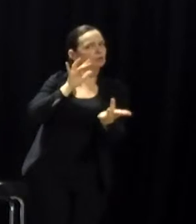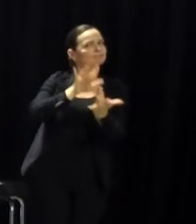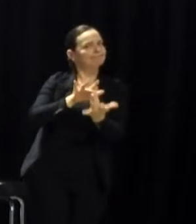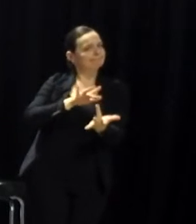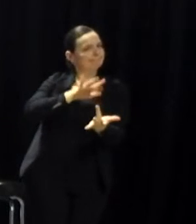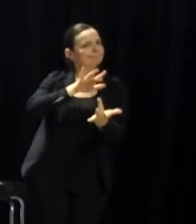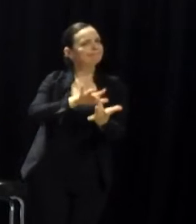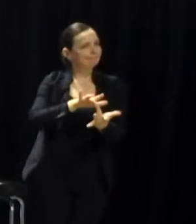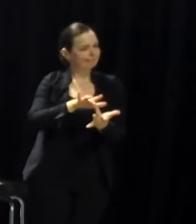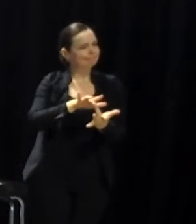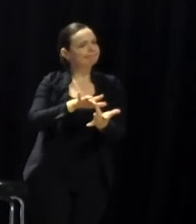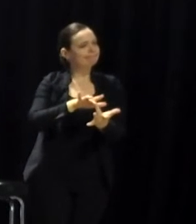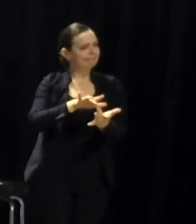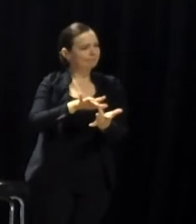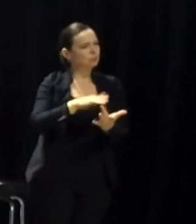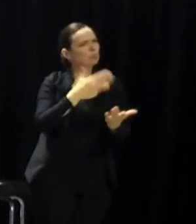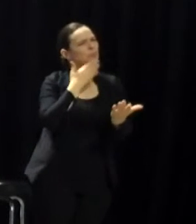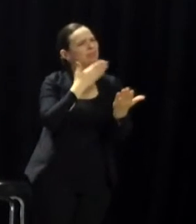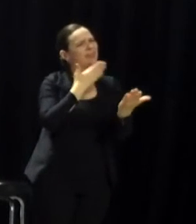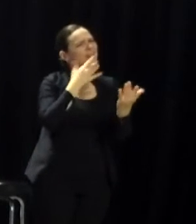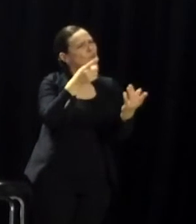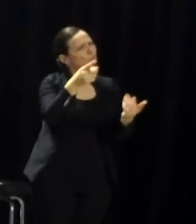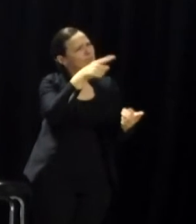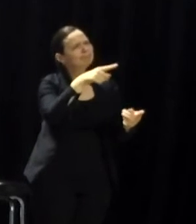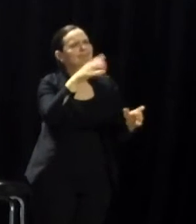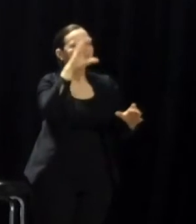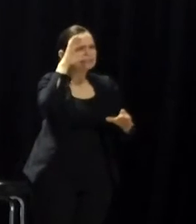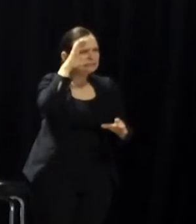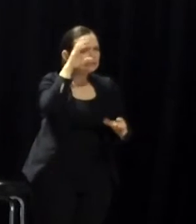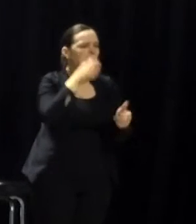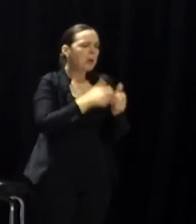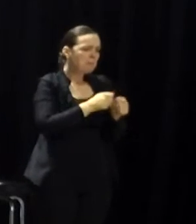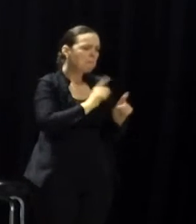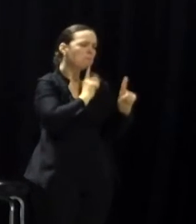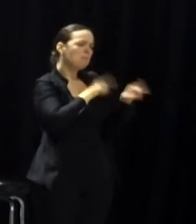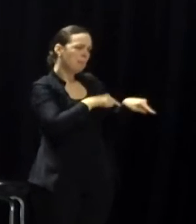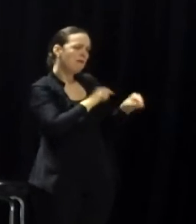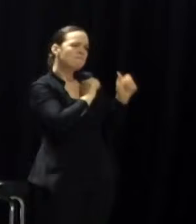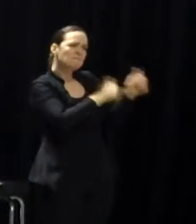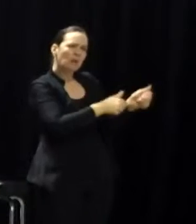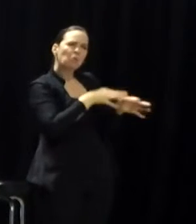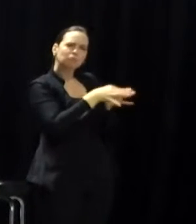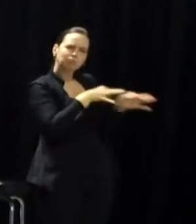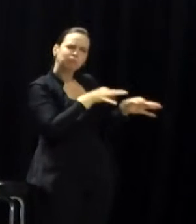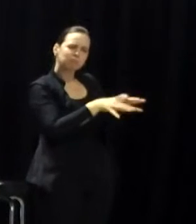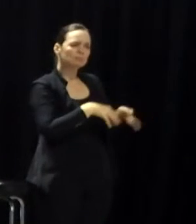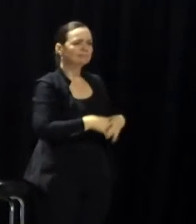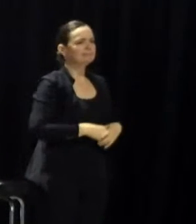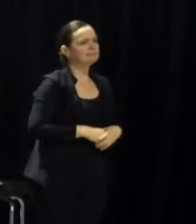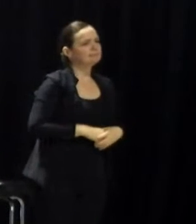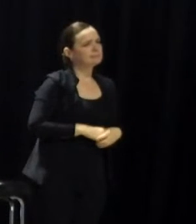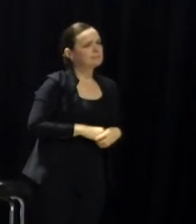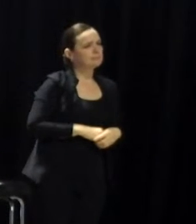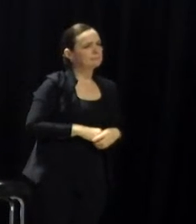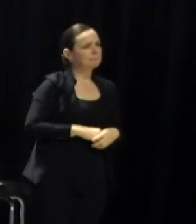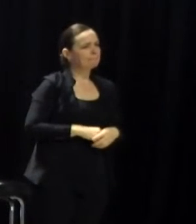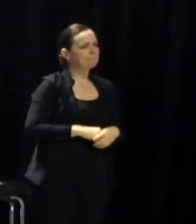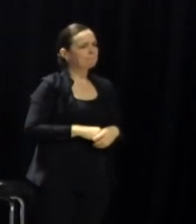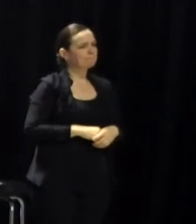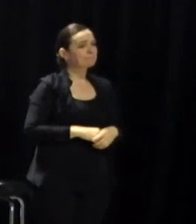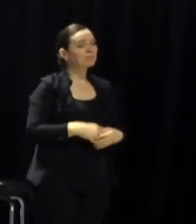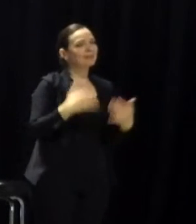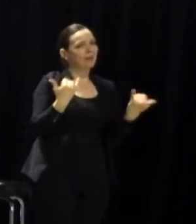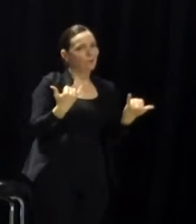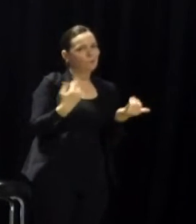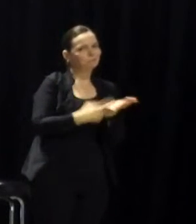And another thing, and we've been talking a lot with Syracuse University about the start date. You saw the chancellor put out